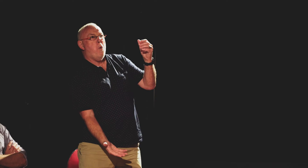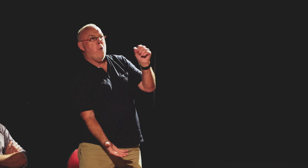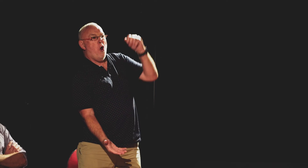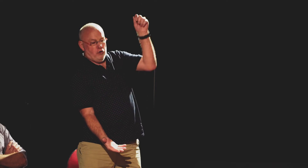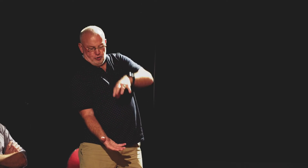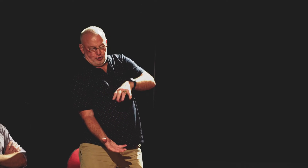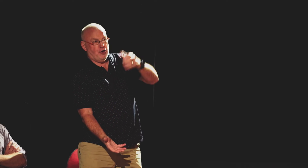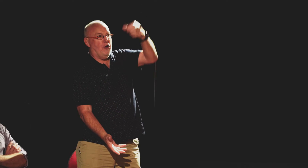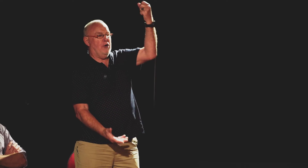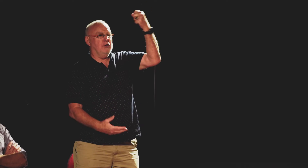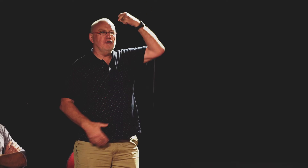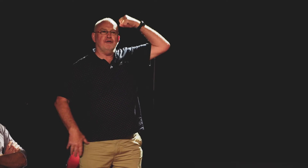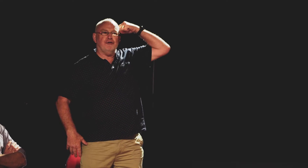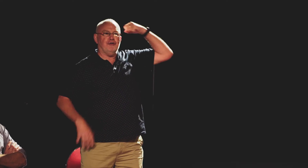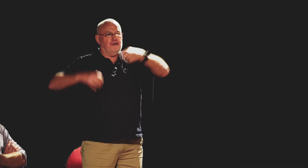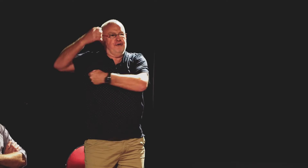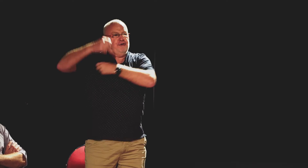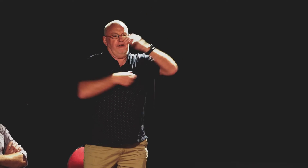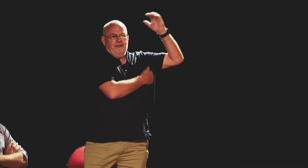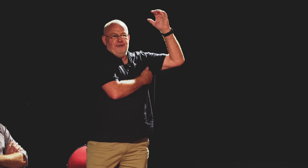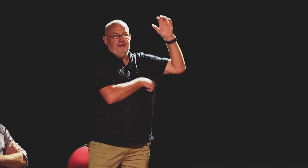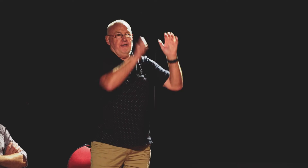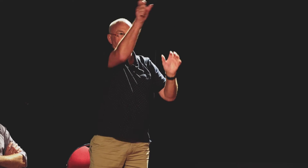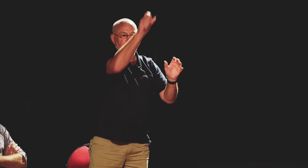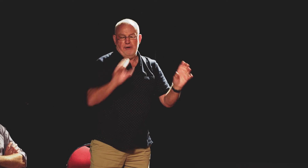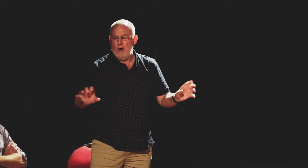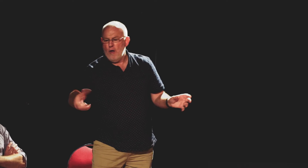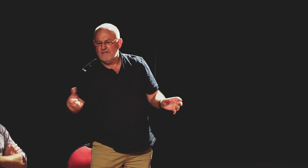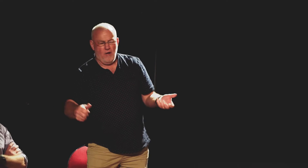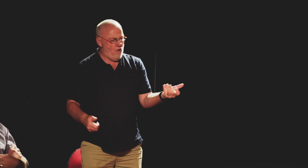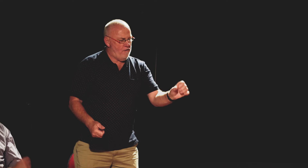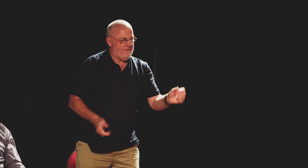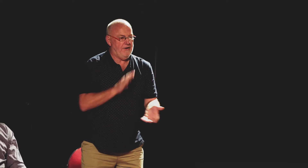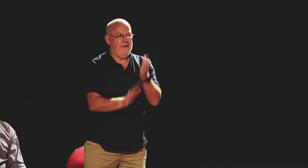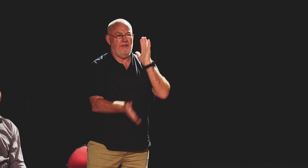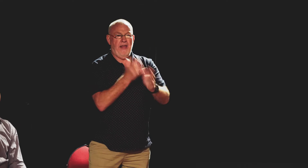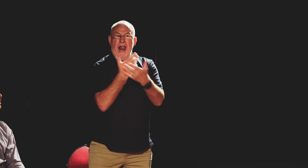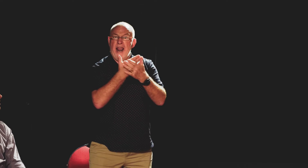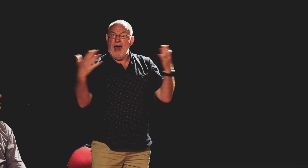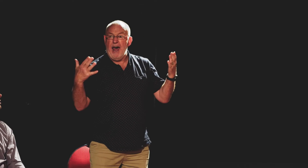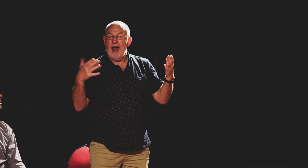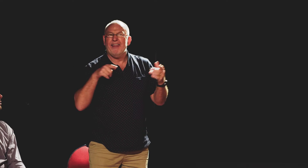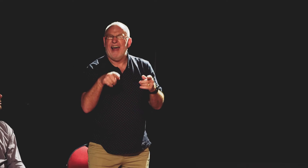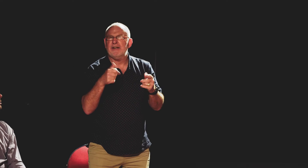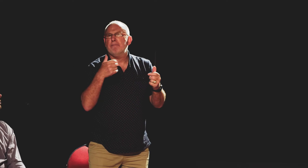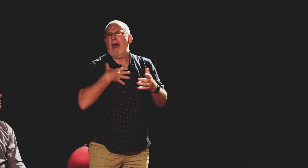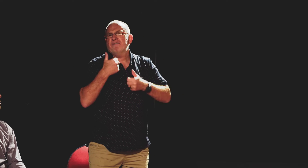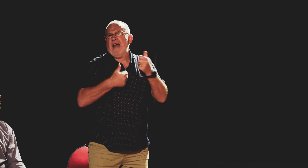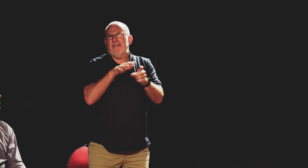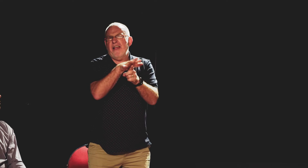just turning a shower on, making sure that the water's right, the temperature's right, turning off the shower. It's a very clean story.